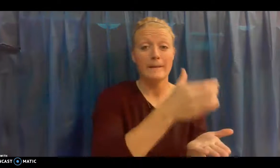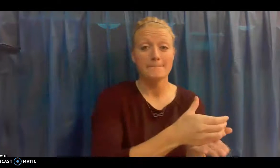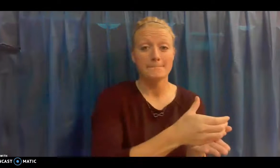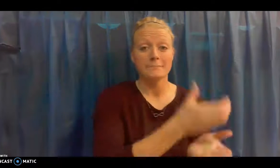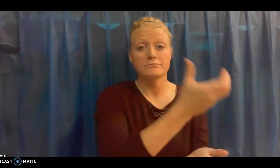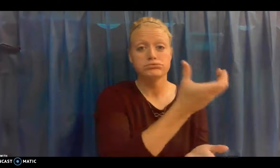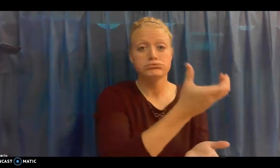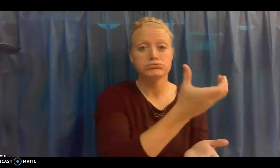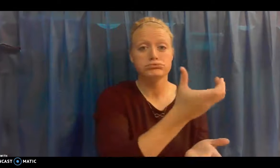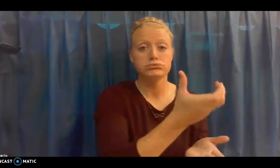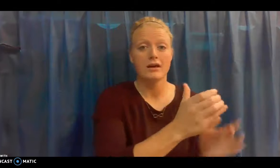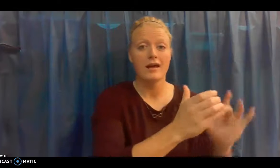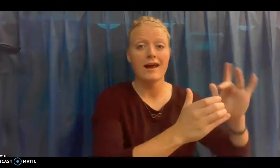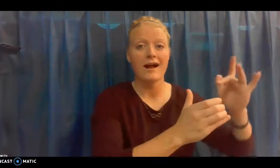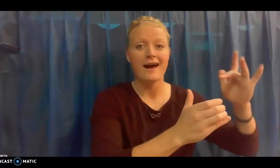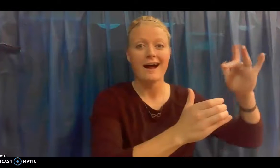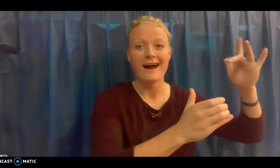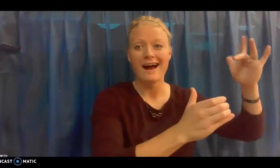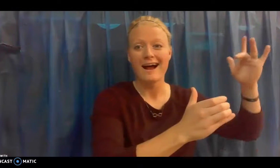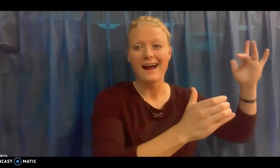for glitter cup.